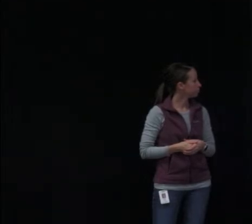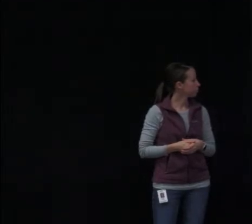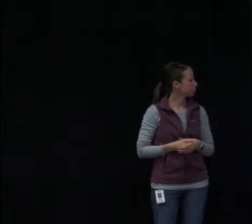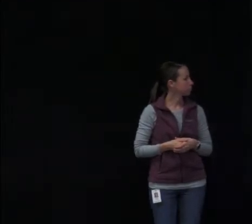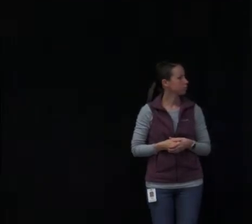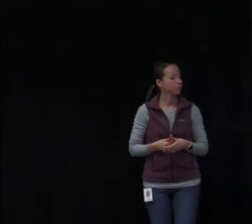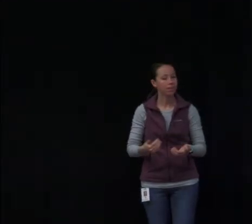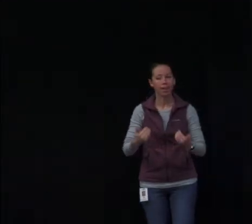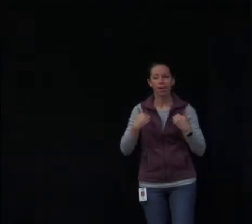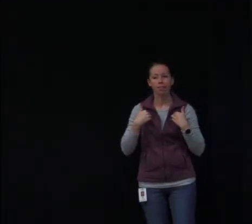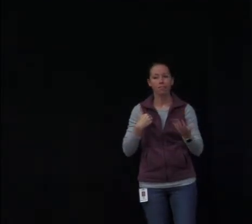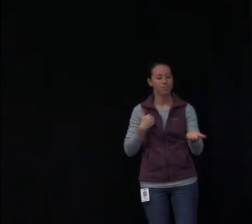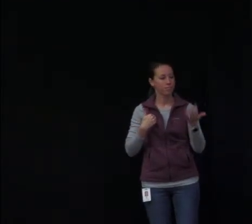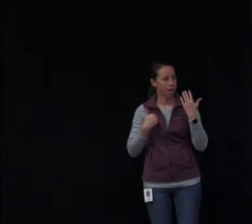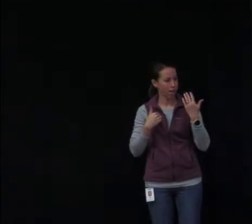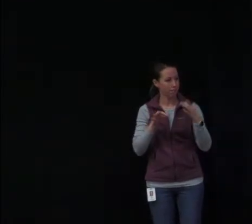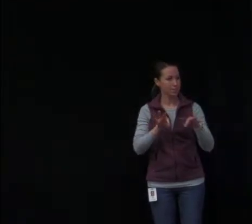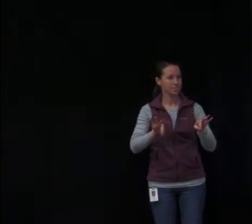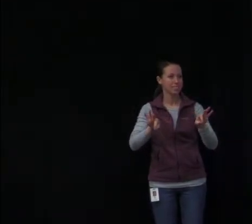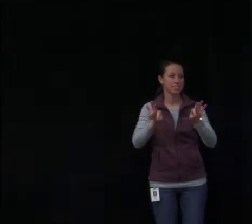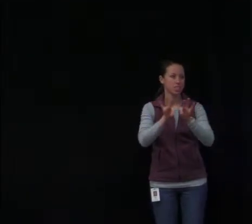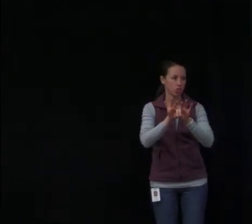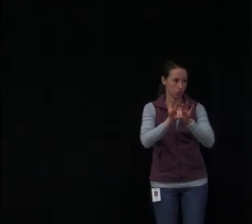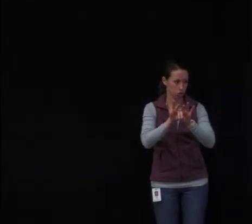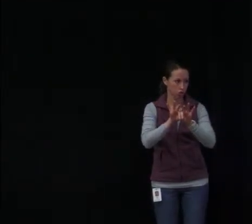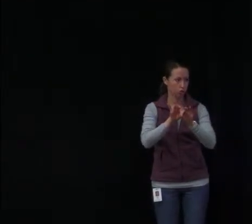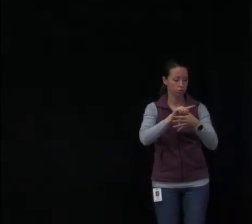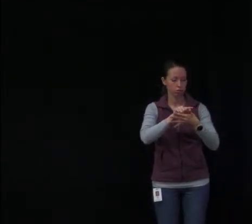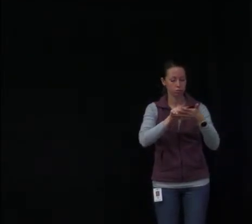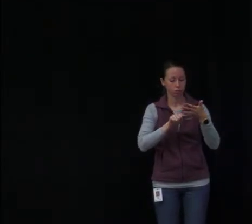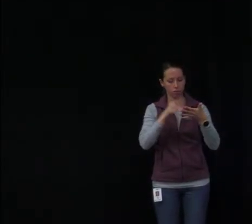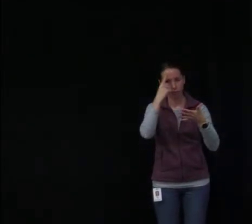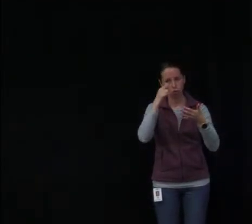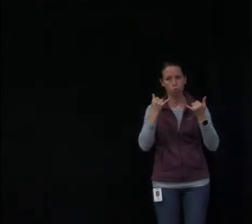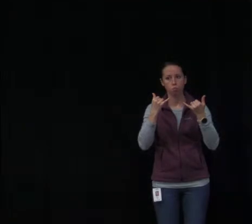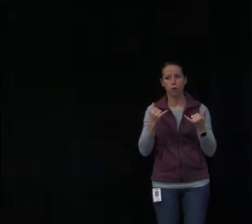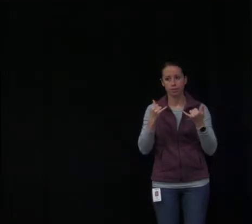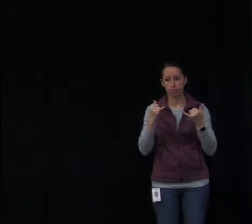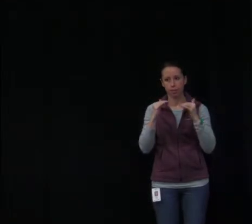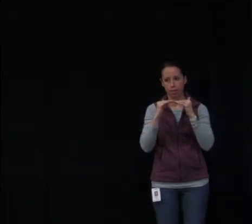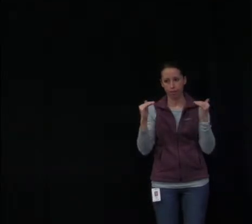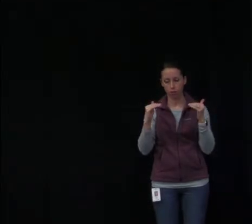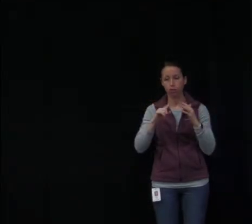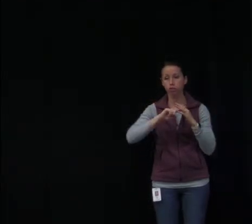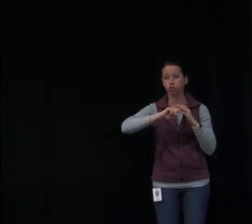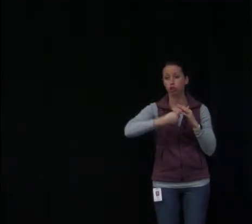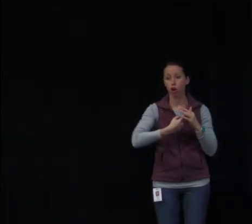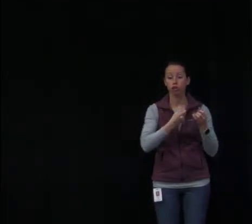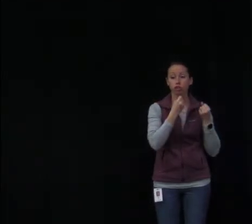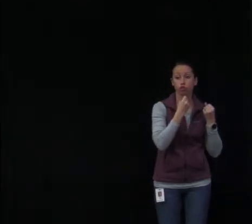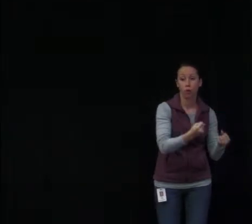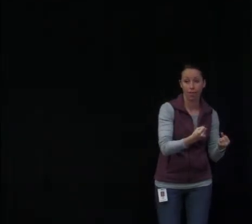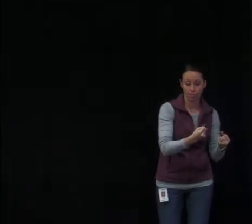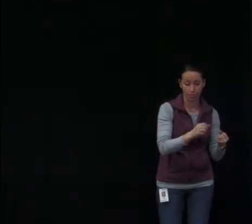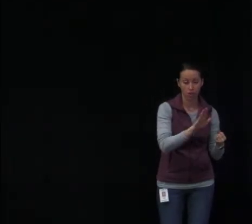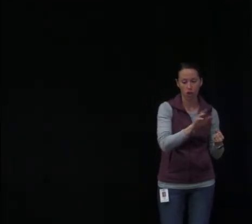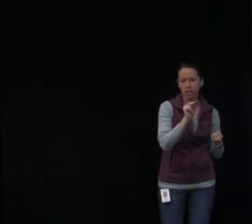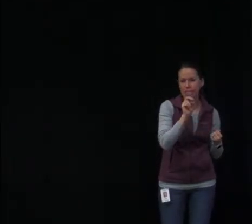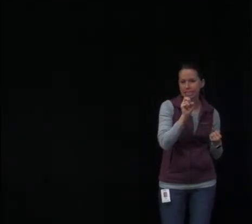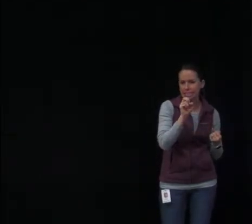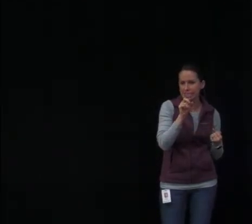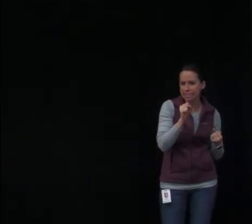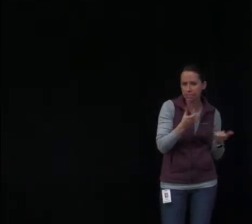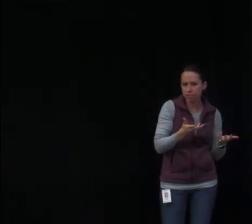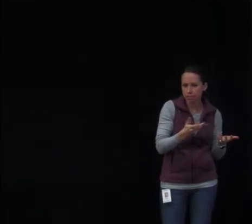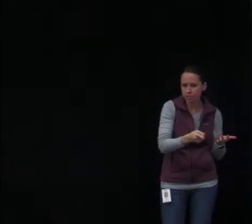So there are 5 essential components of the present level. We start with strengths, needs,